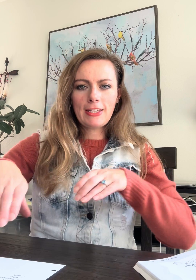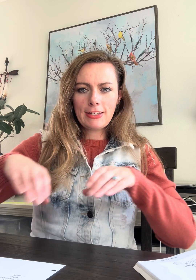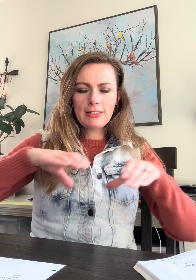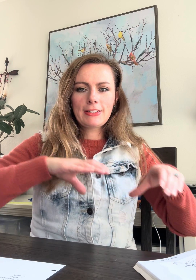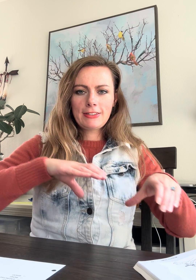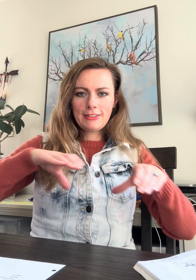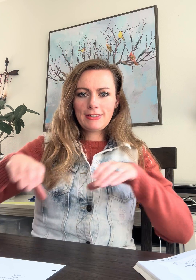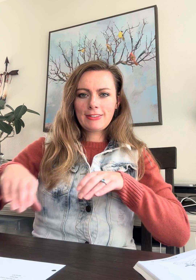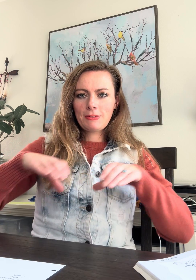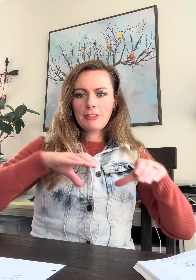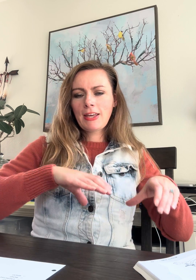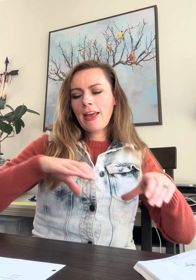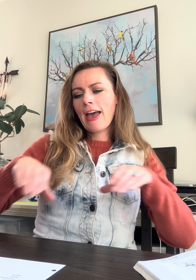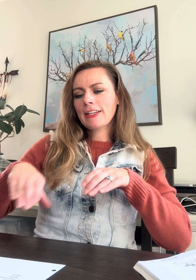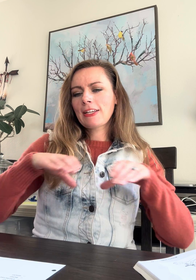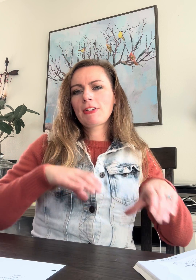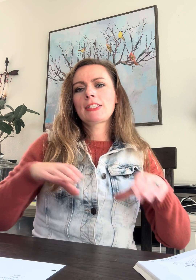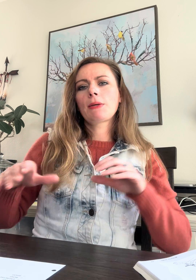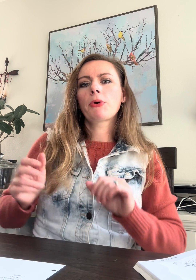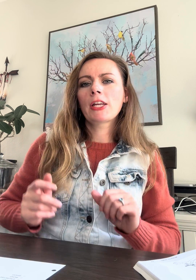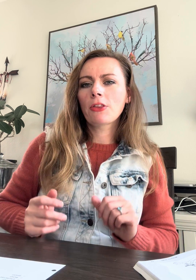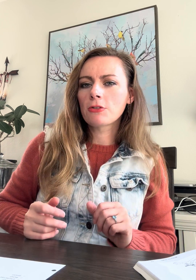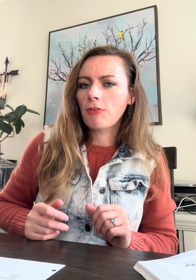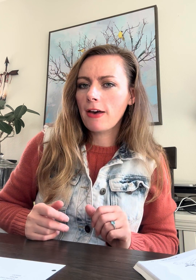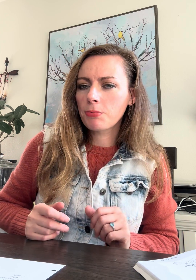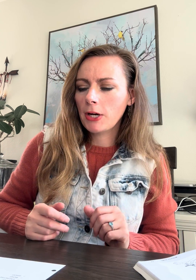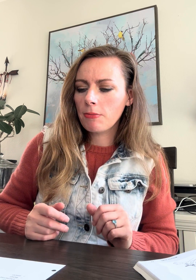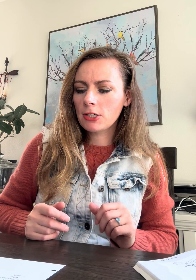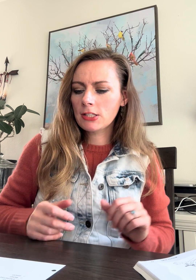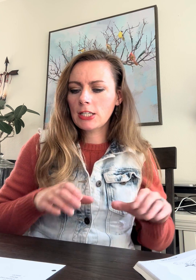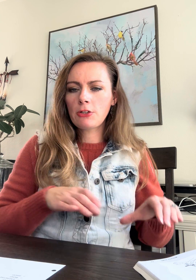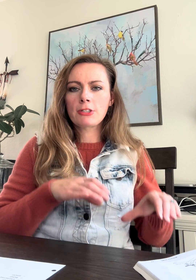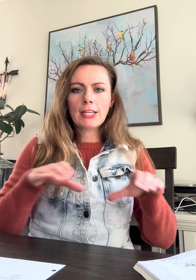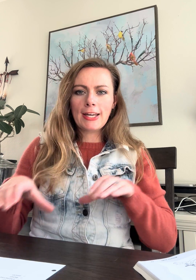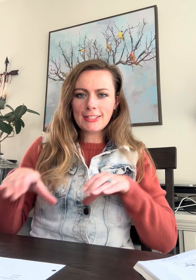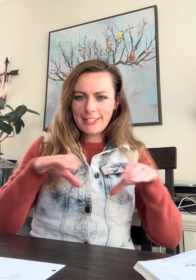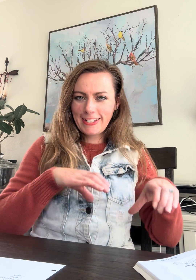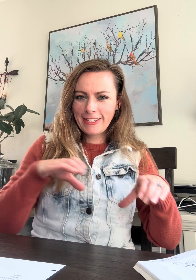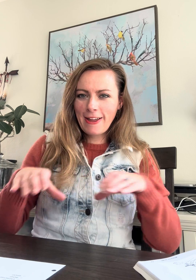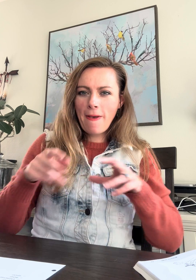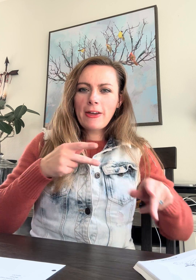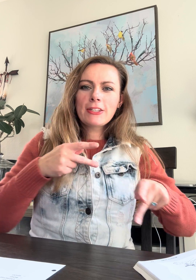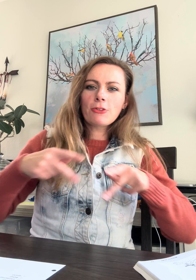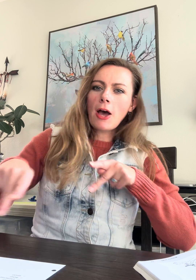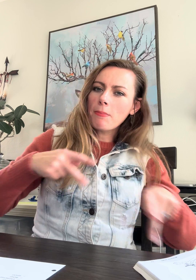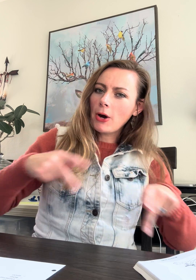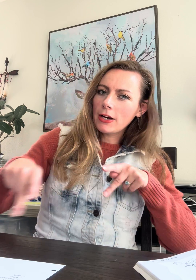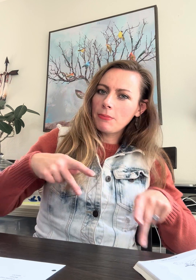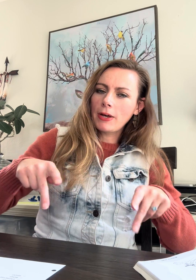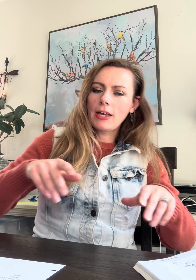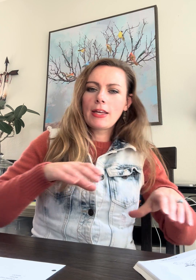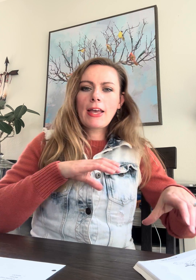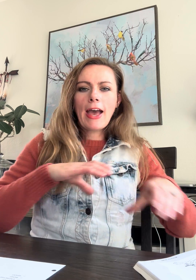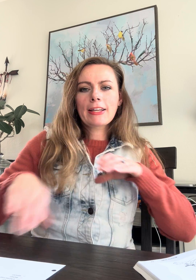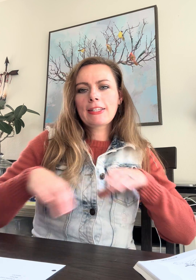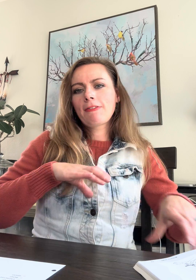activity. Activity. See, putting those 5 parameters to use, guys. So not party, but